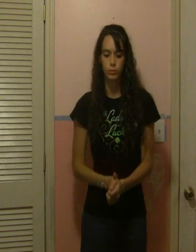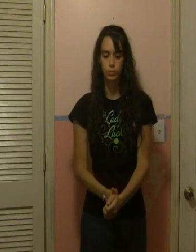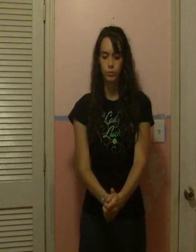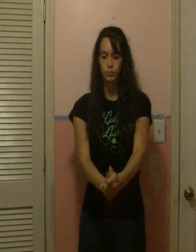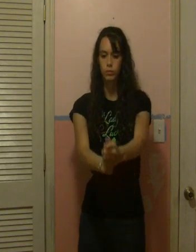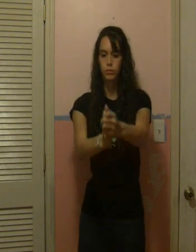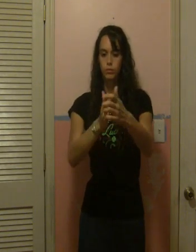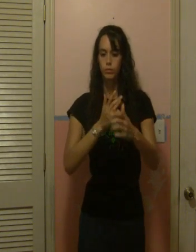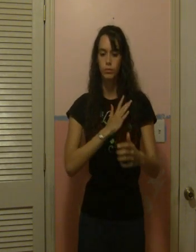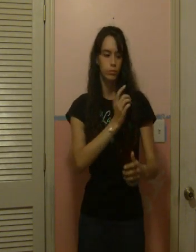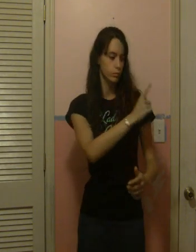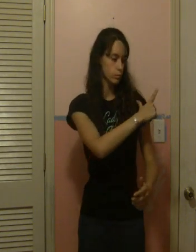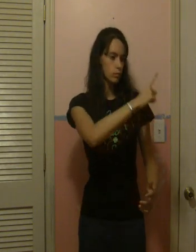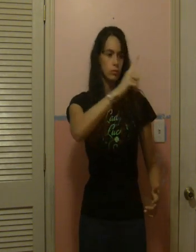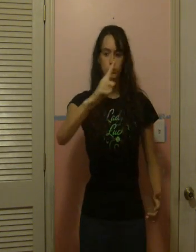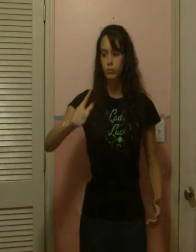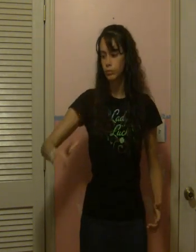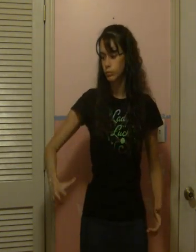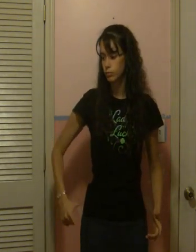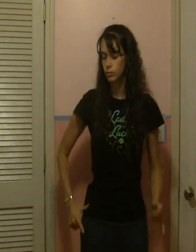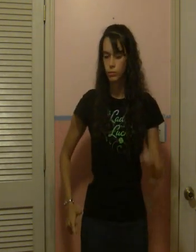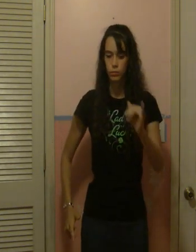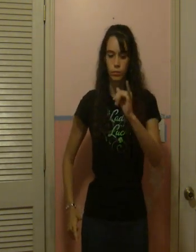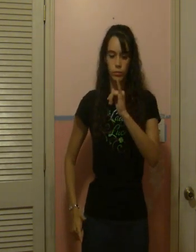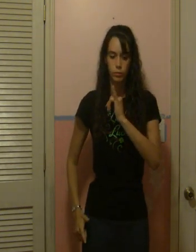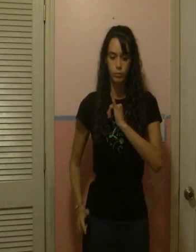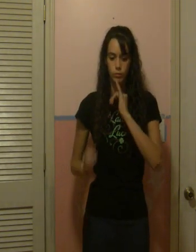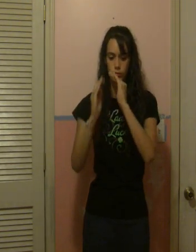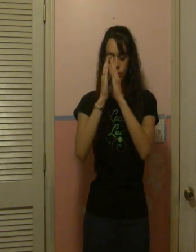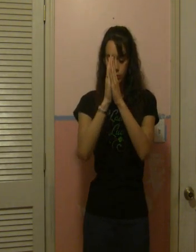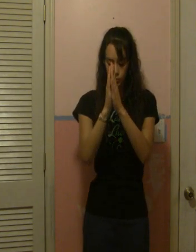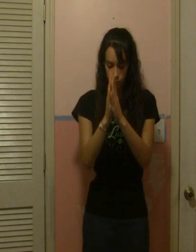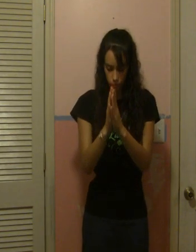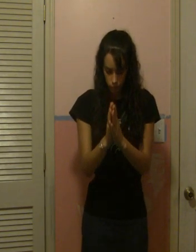Lead me, I pray